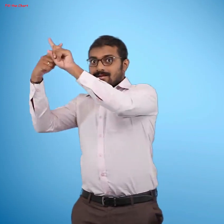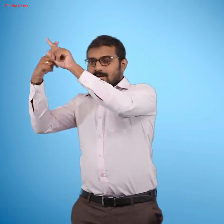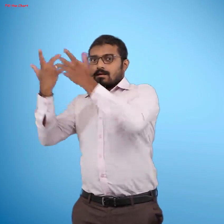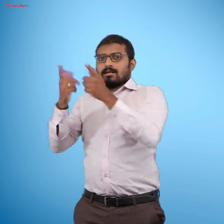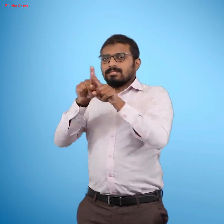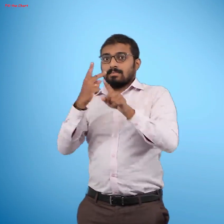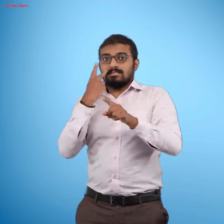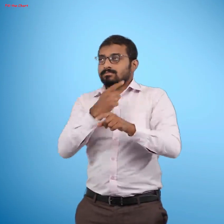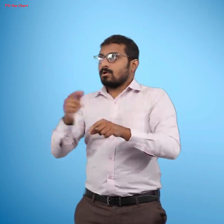different numbers.